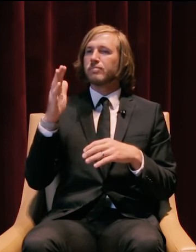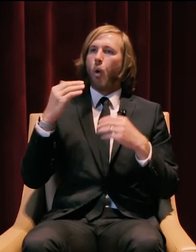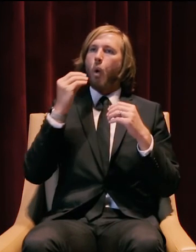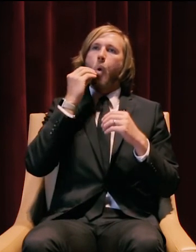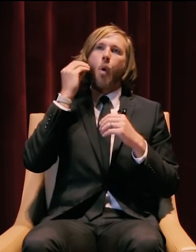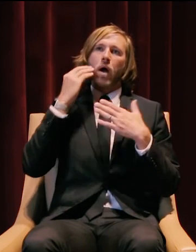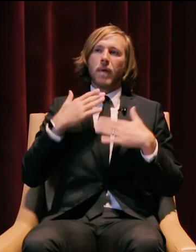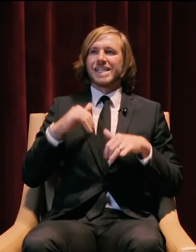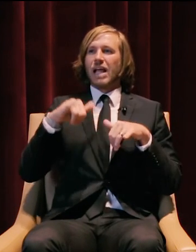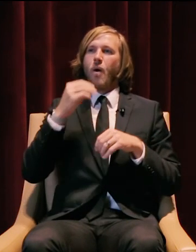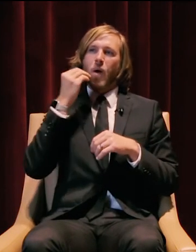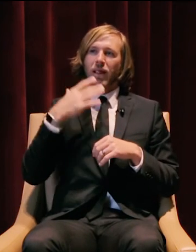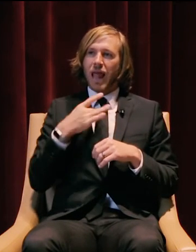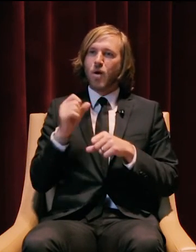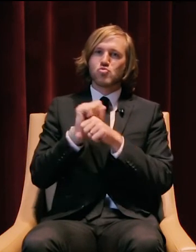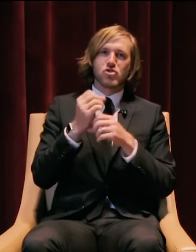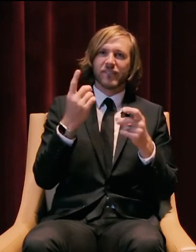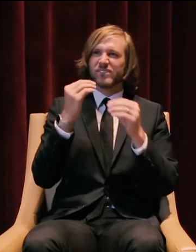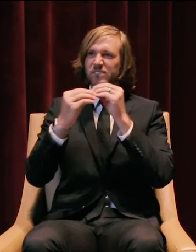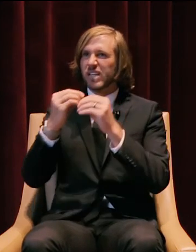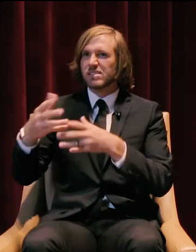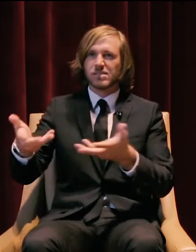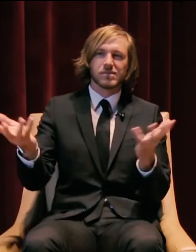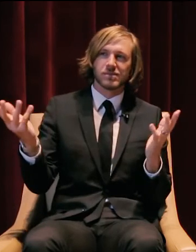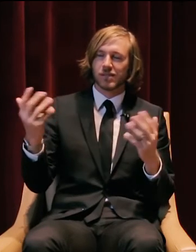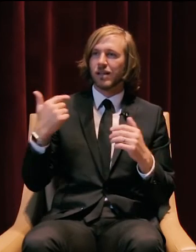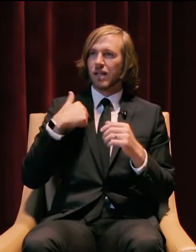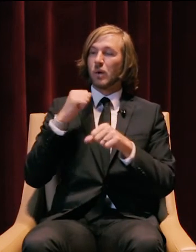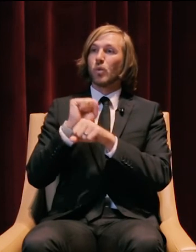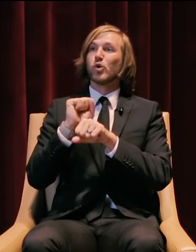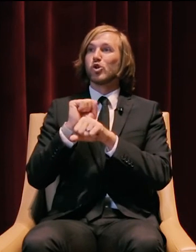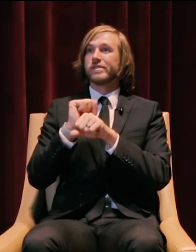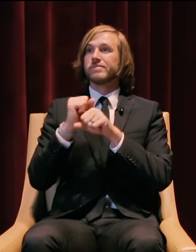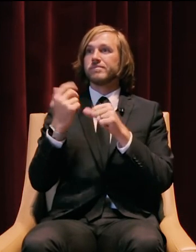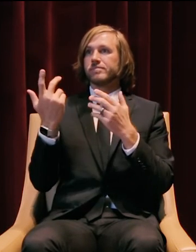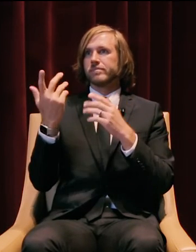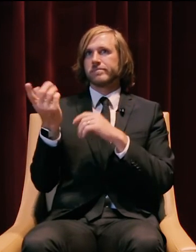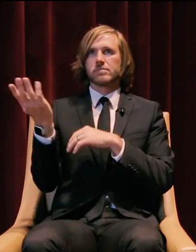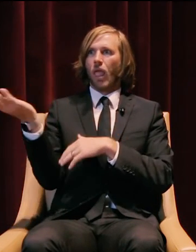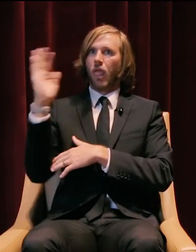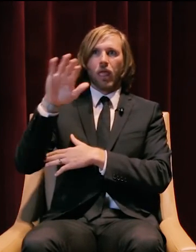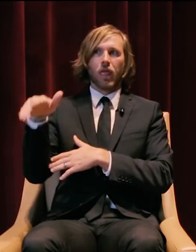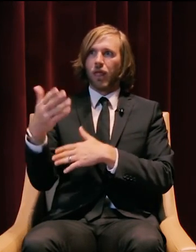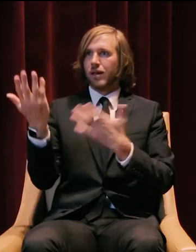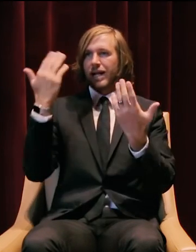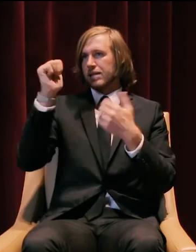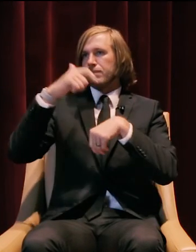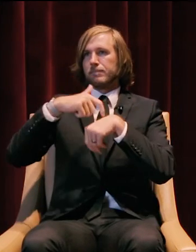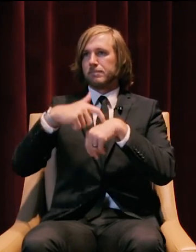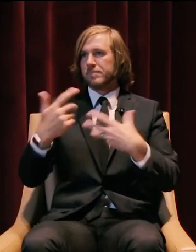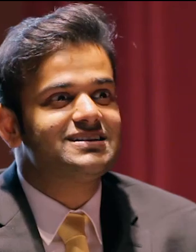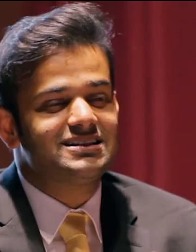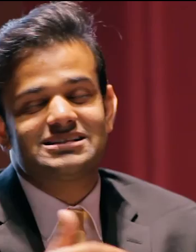semi-homebody, but I like to work around the house and fix things. And I work, all hours of the day and night.